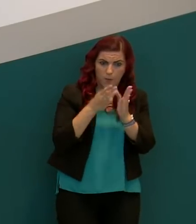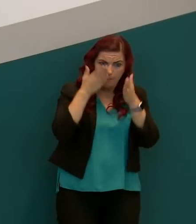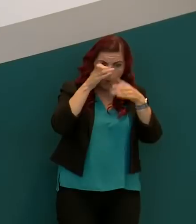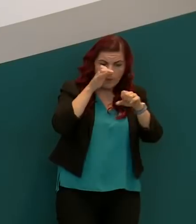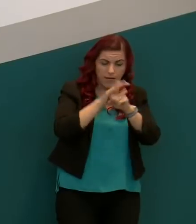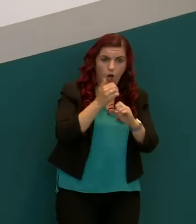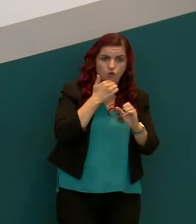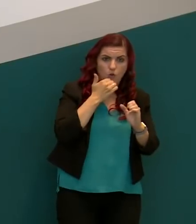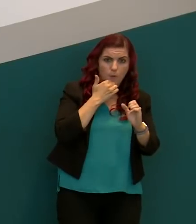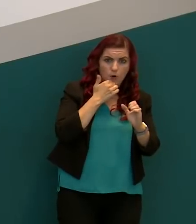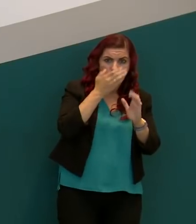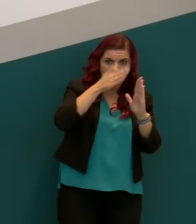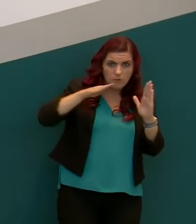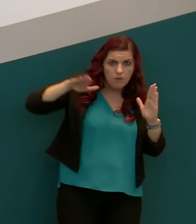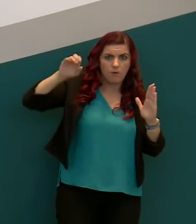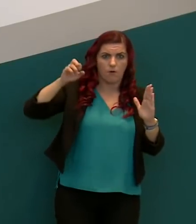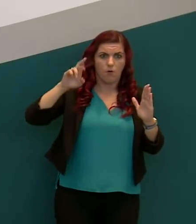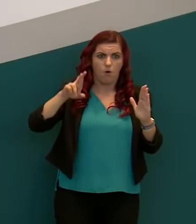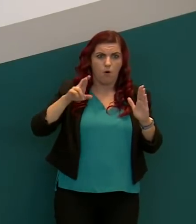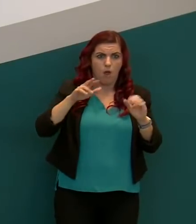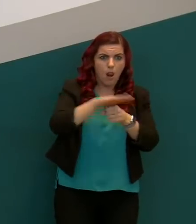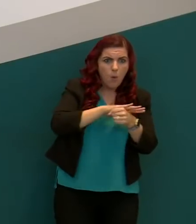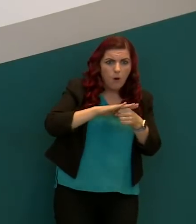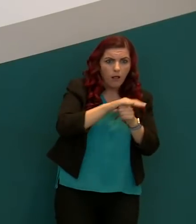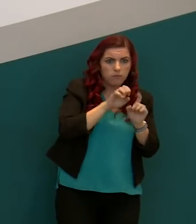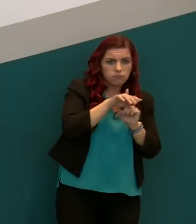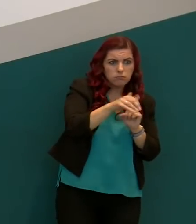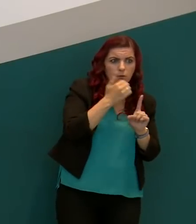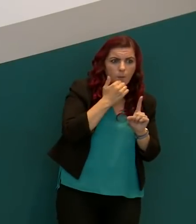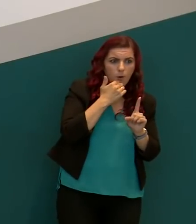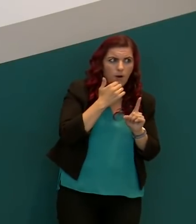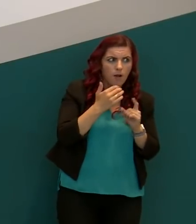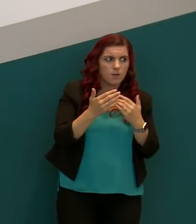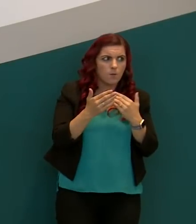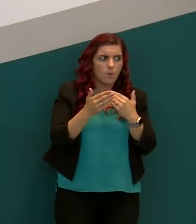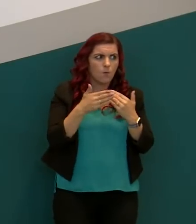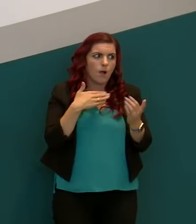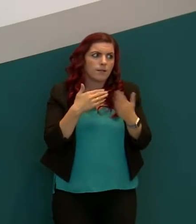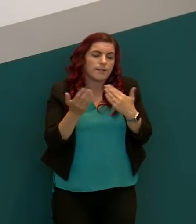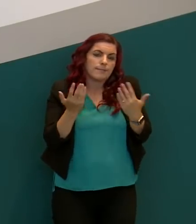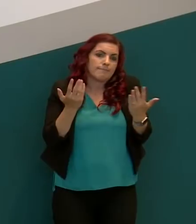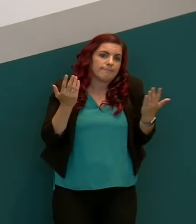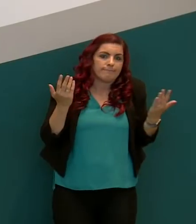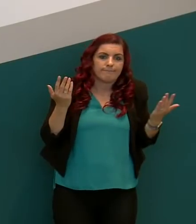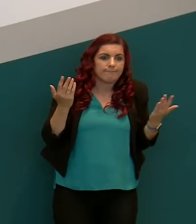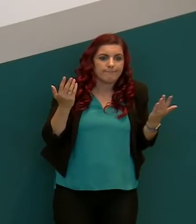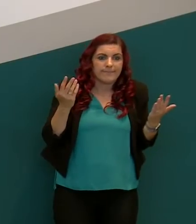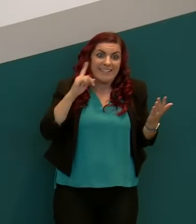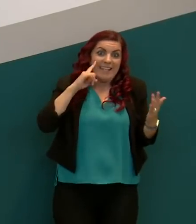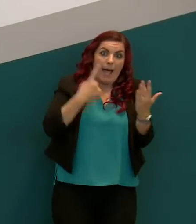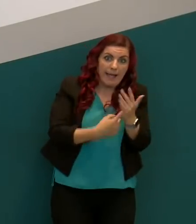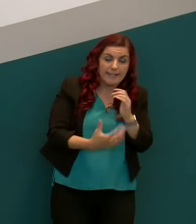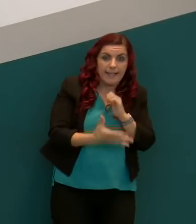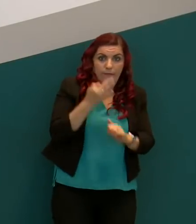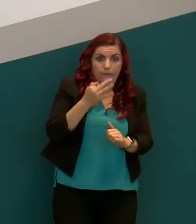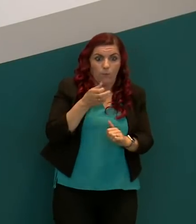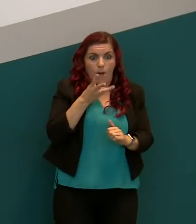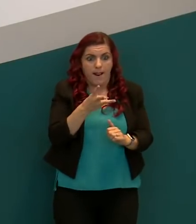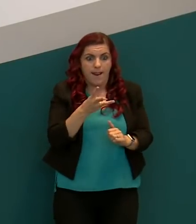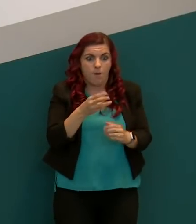it be sort of localised or number? I mean, what is the actual sort of, what determines whether it's lifted? Because, I